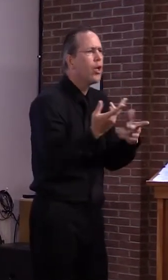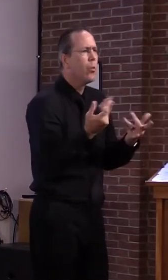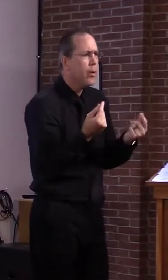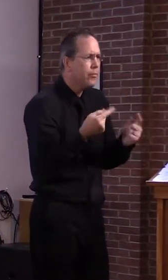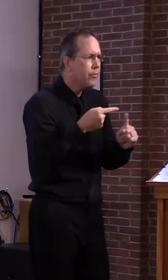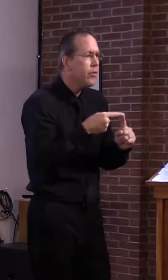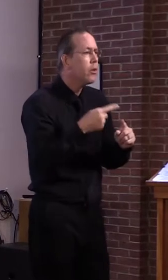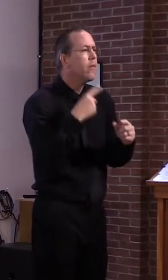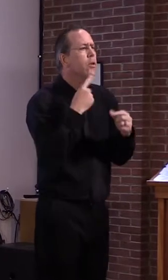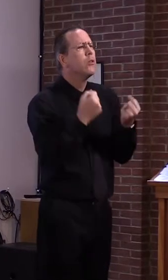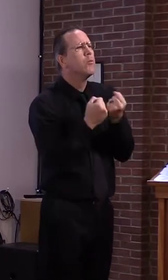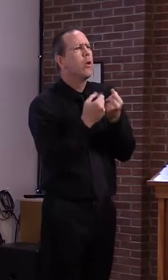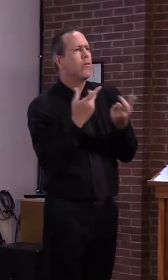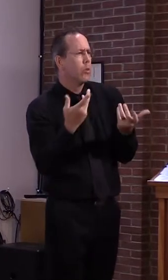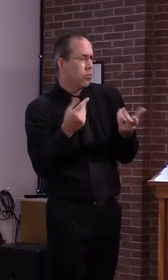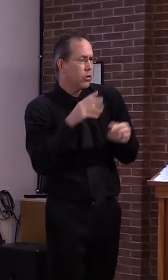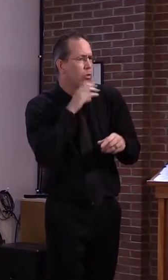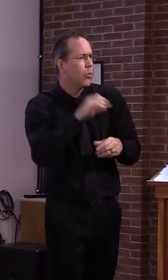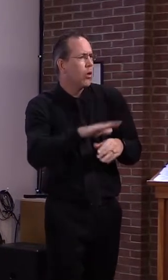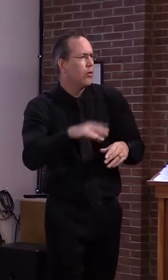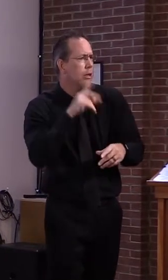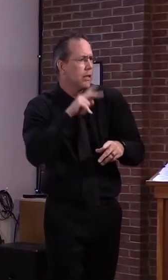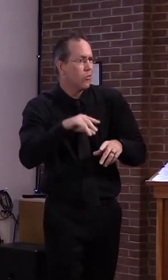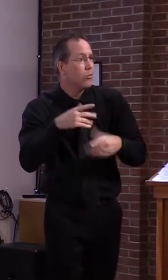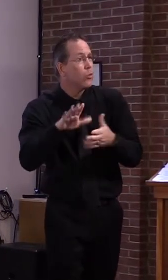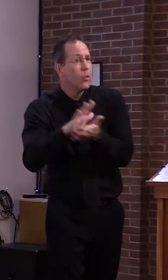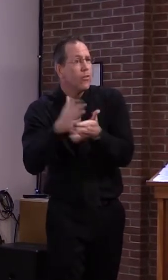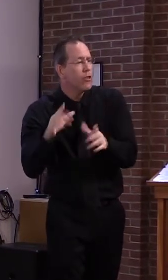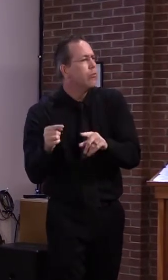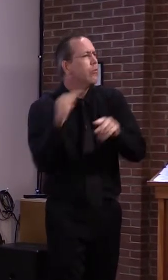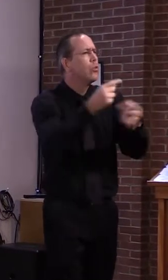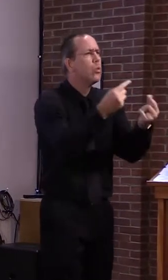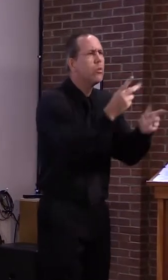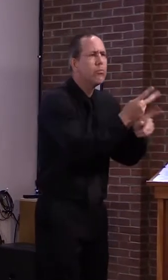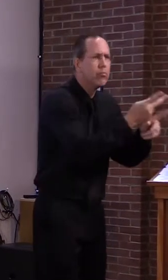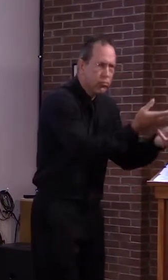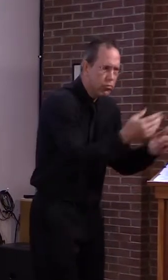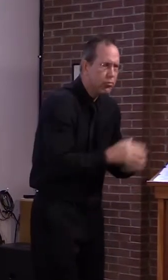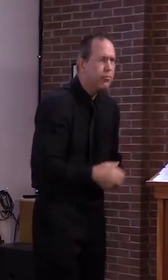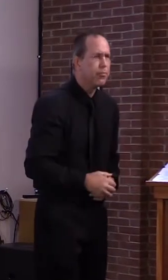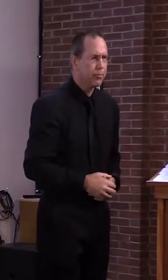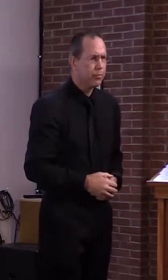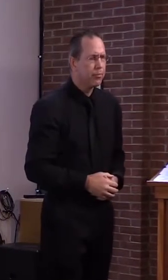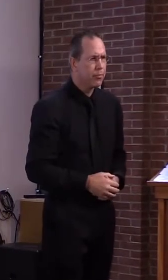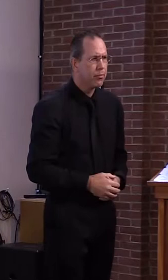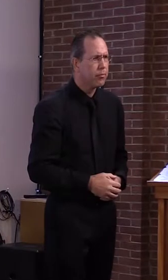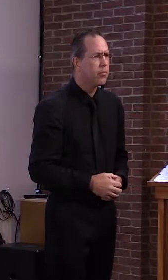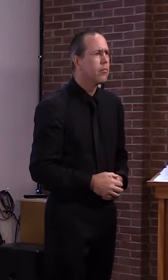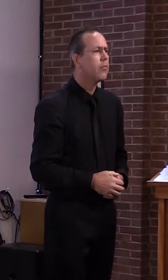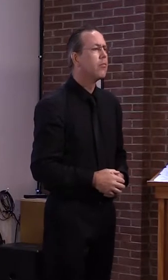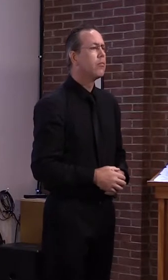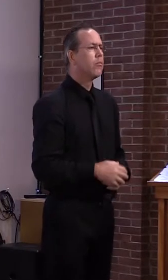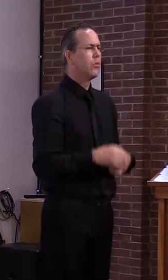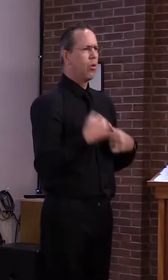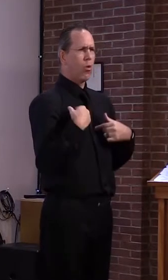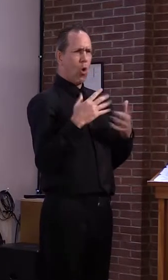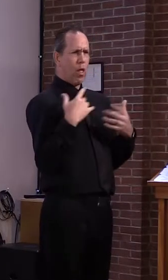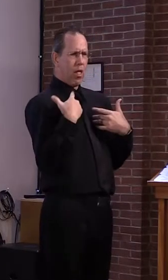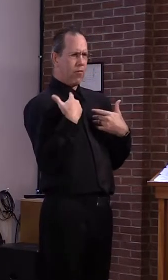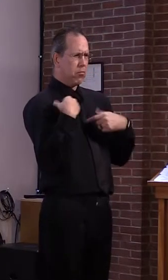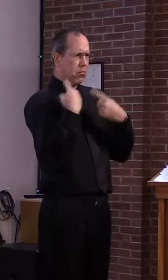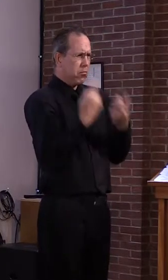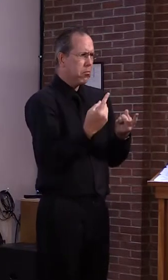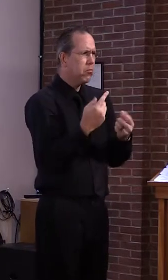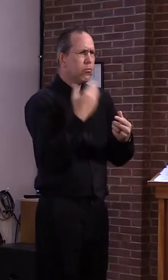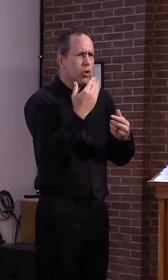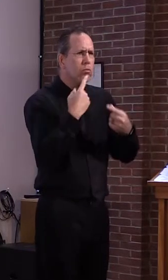This is an effort to expand on our existing capability to build on our current successful programs